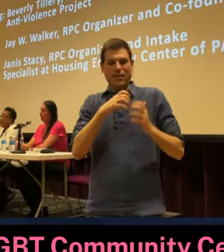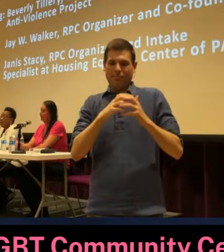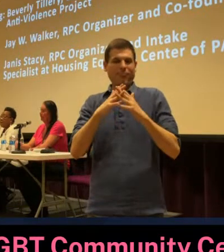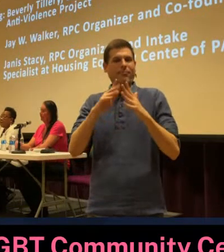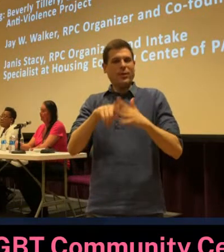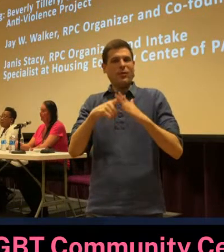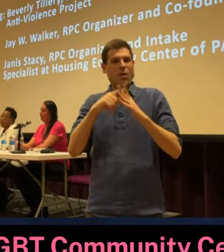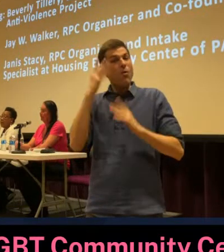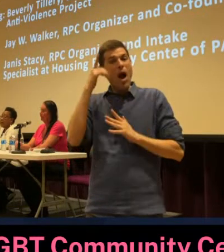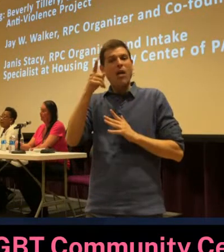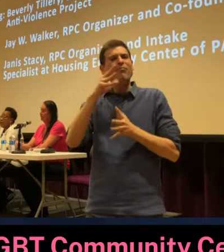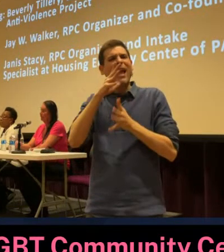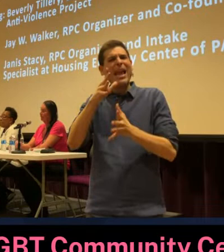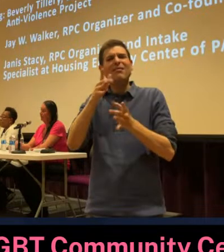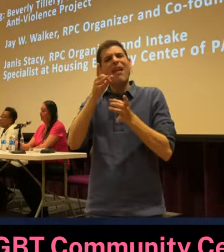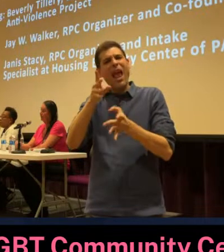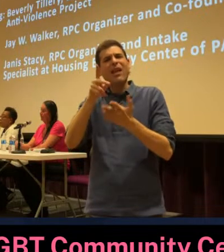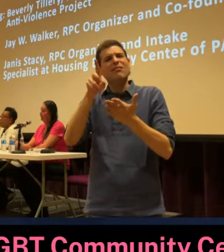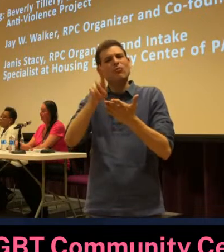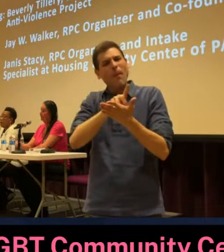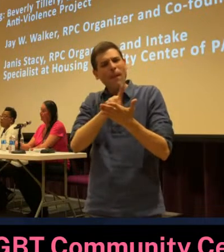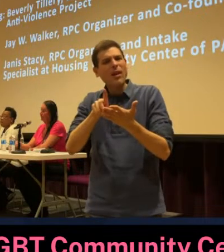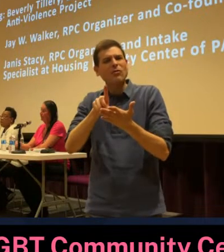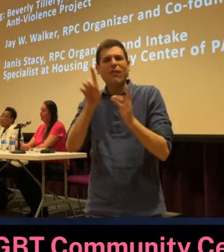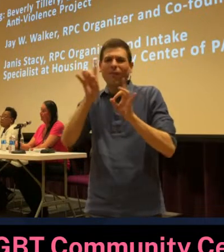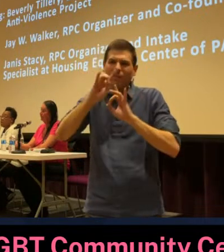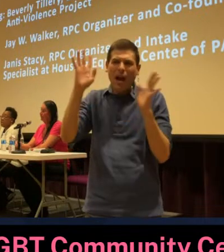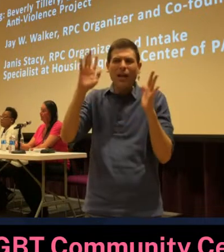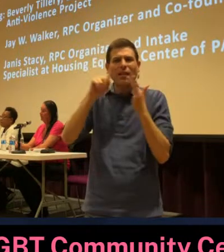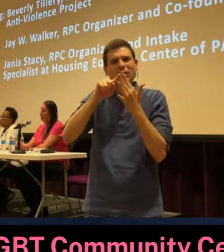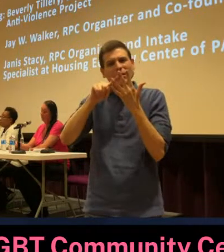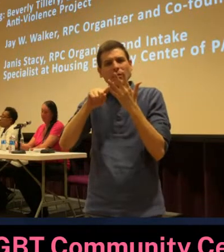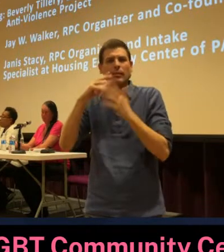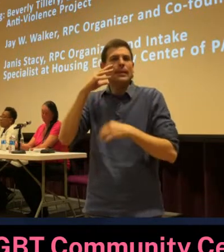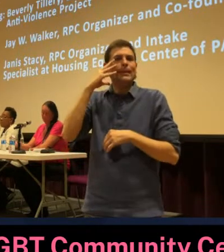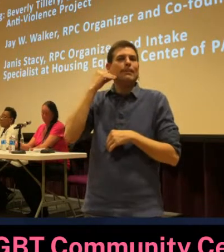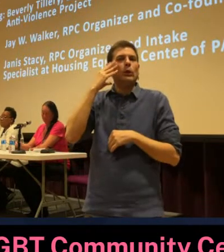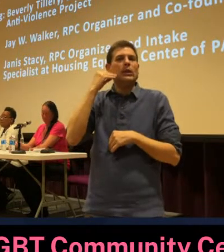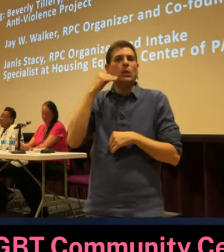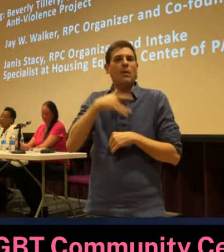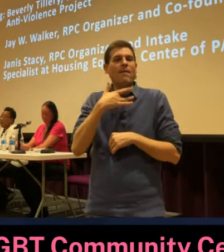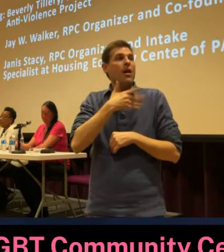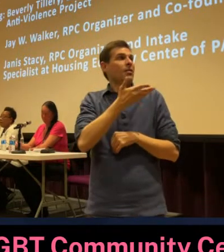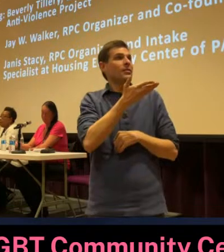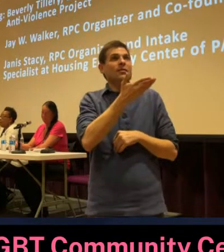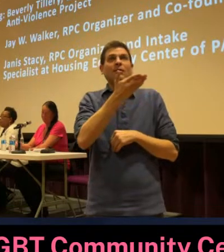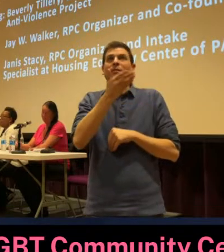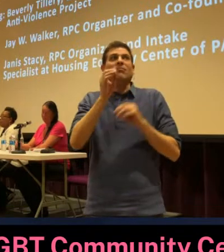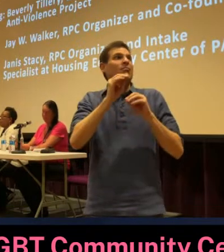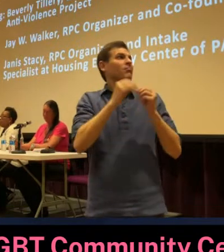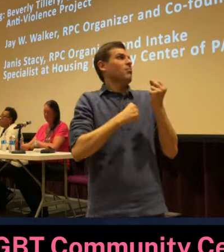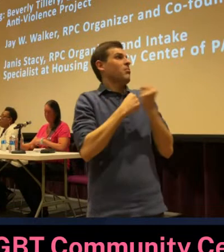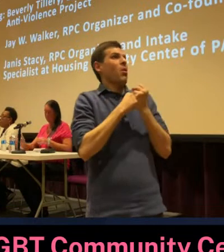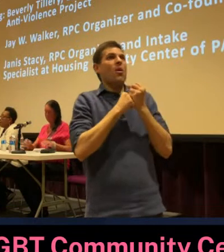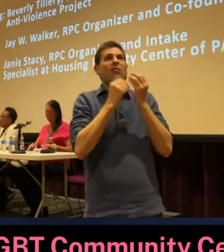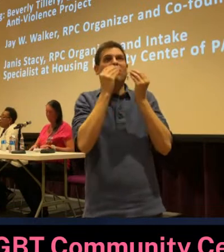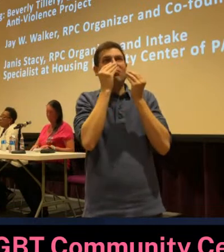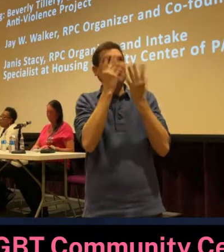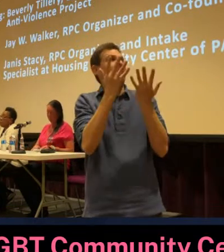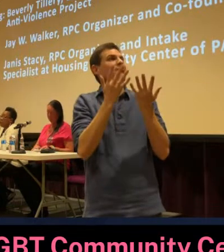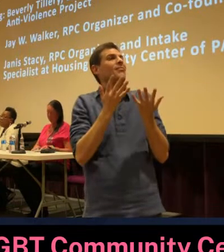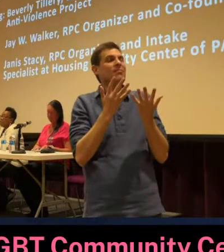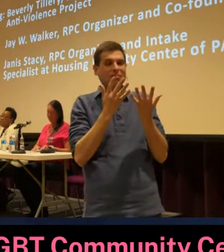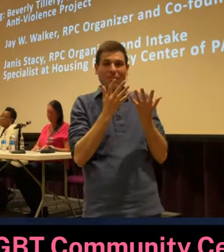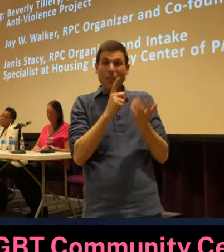hate violence and came together because no one else seemed to care, including